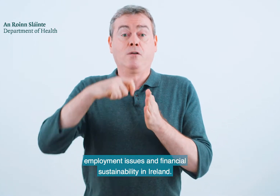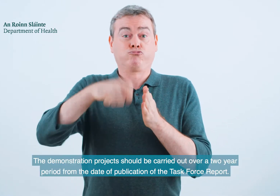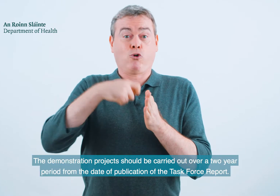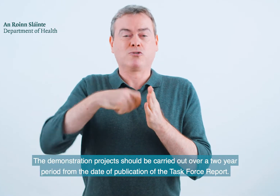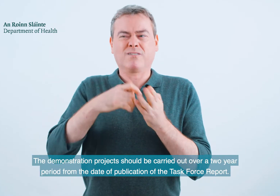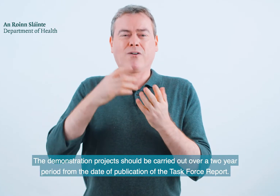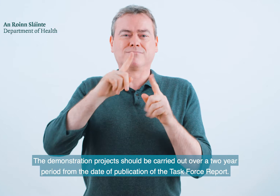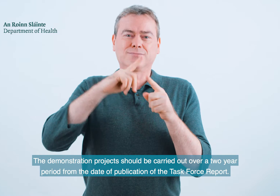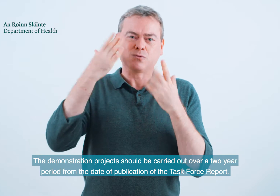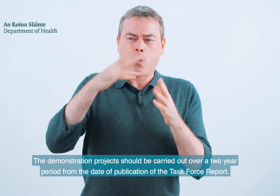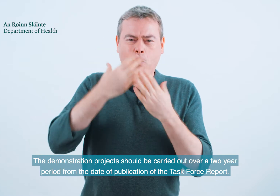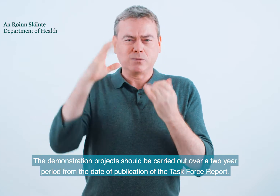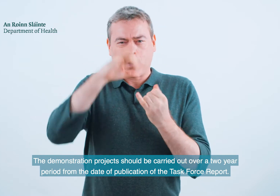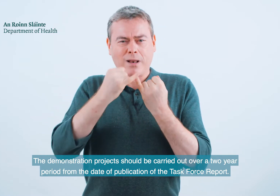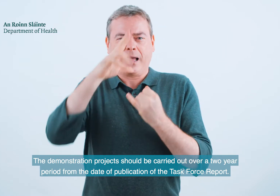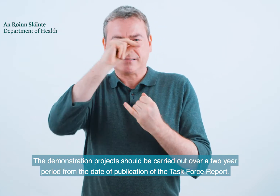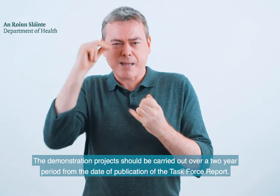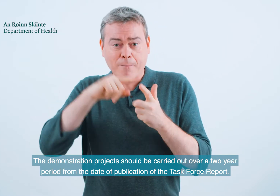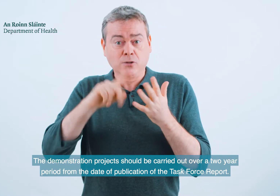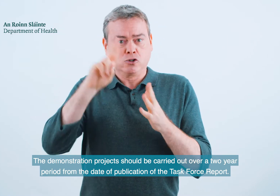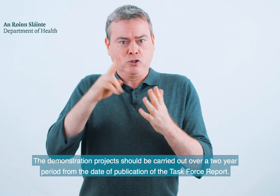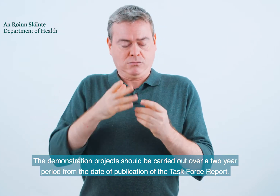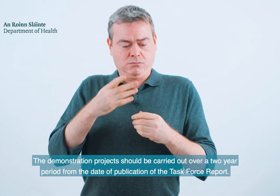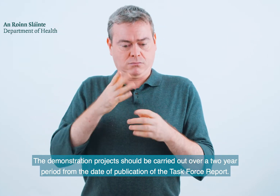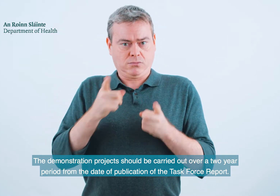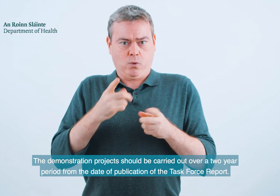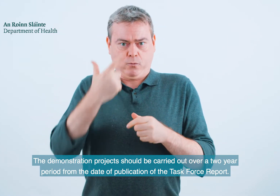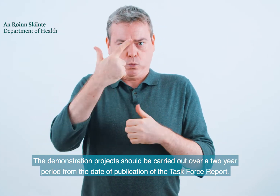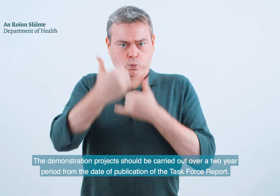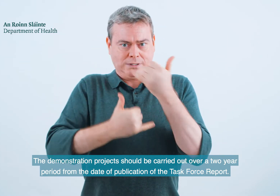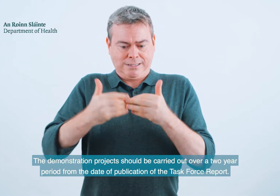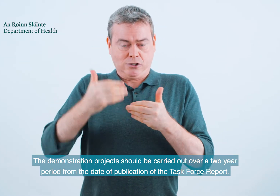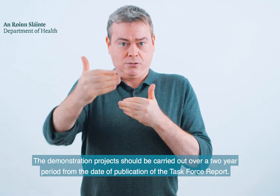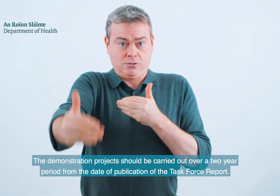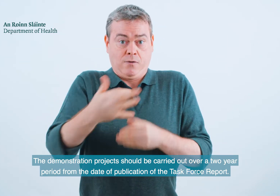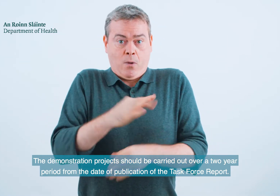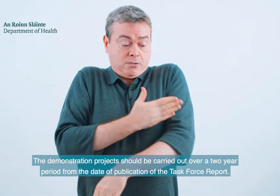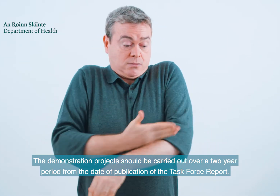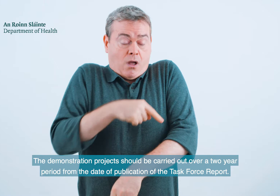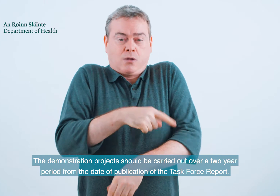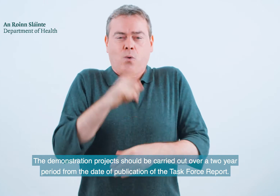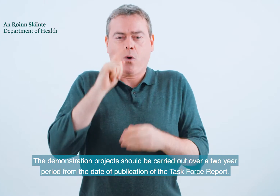The demonstration projects should be carried out over a 2-year period from the date of publication of the Task Force